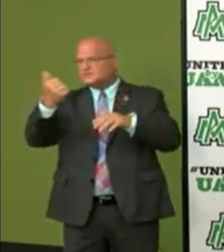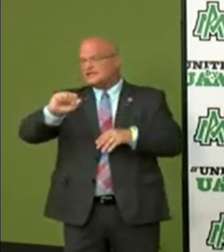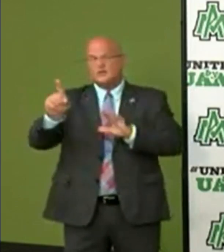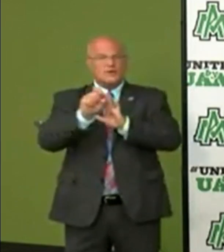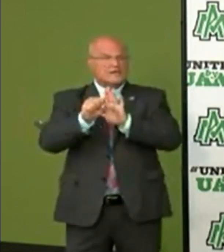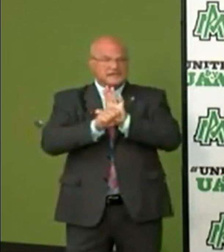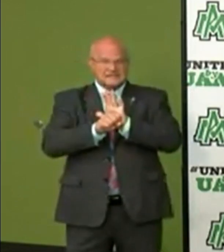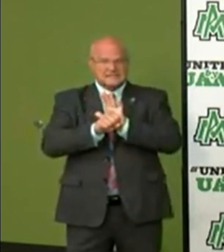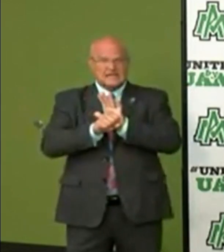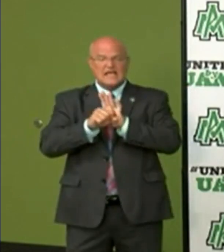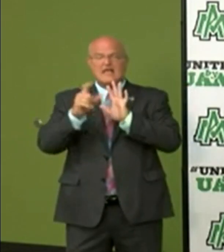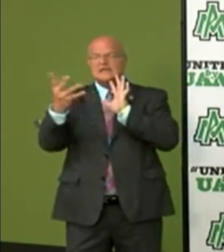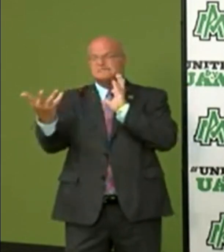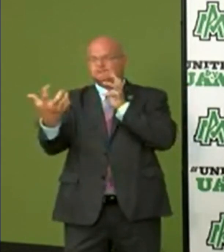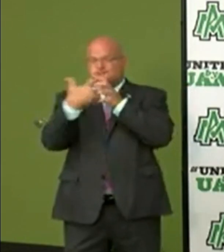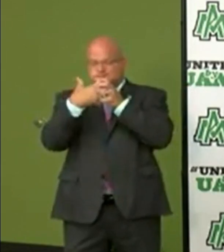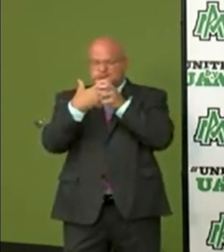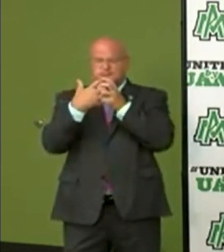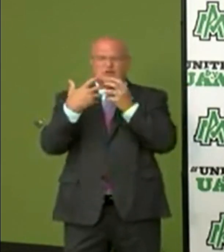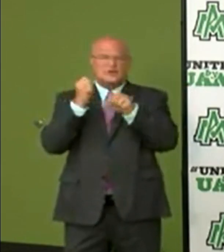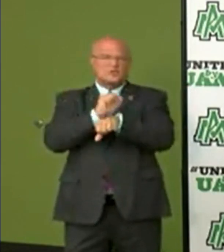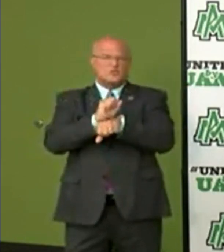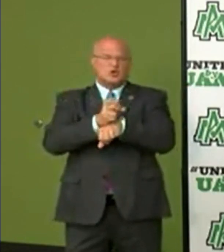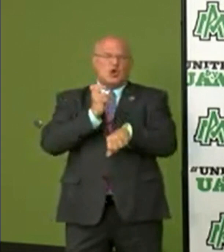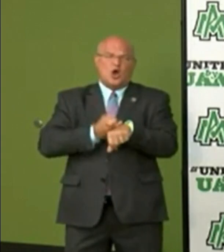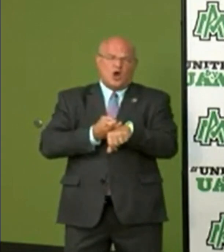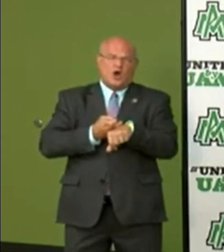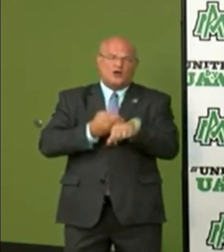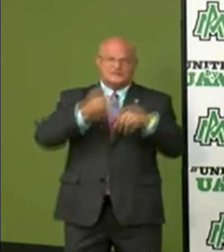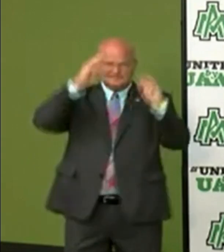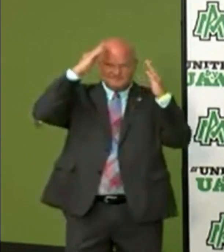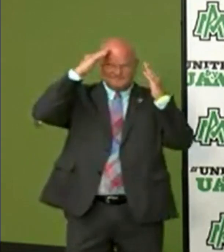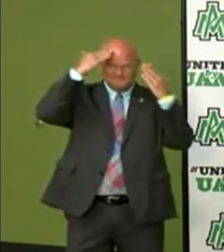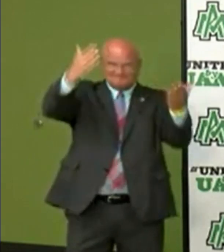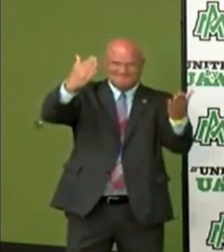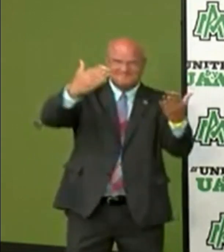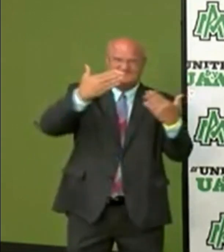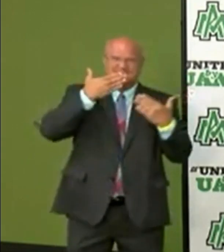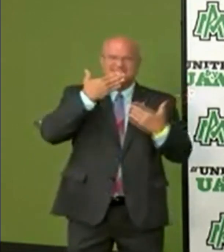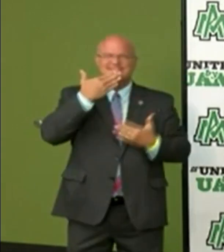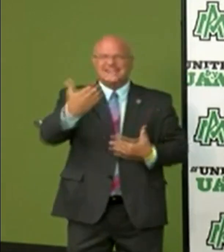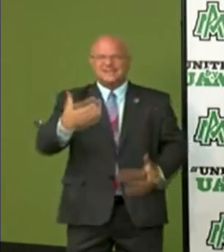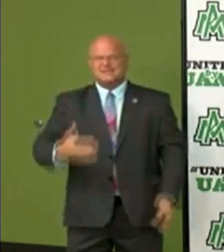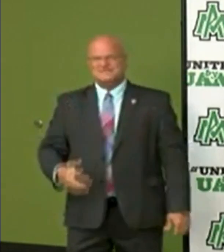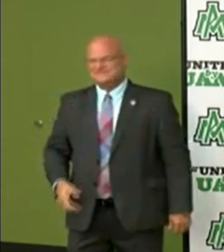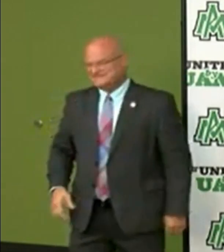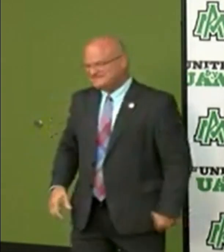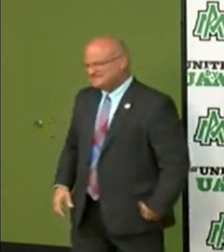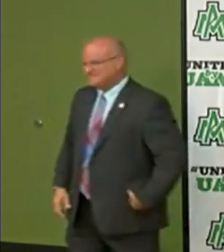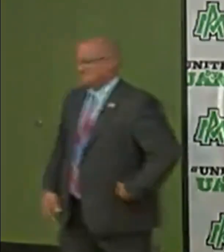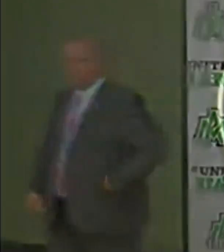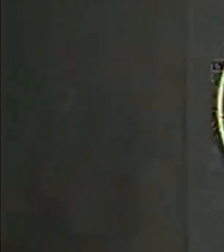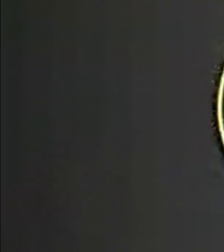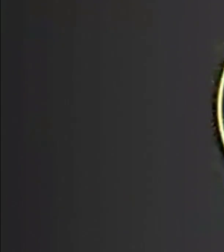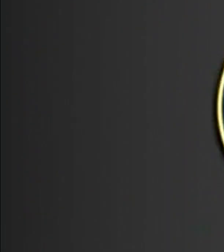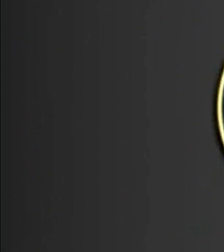in the state. They put it together and they work very hard to do it, so hats off to y'all. Thank you.